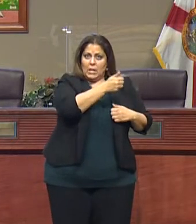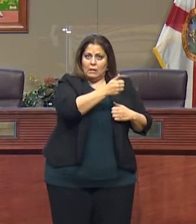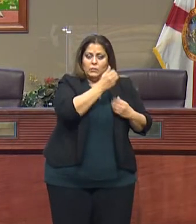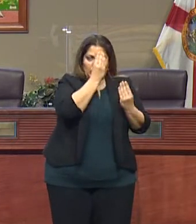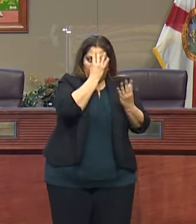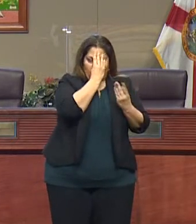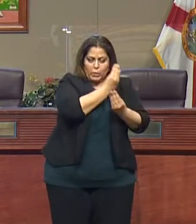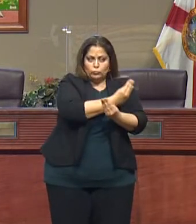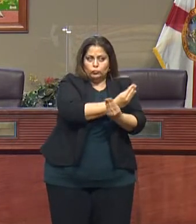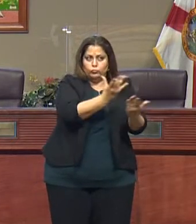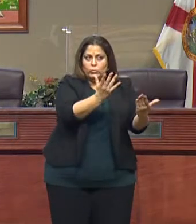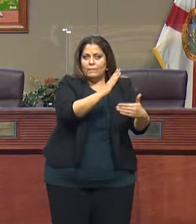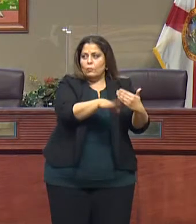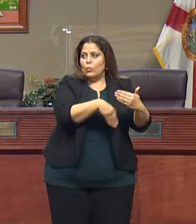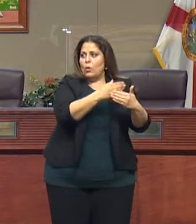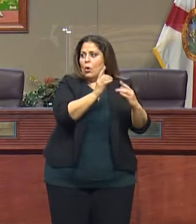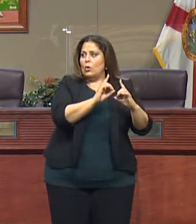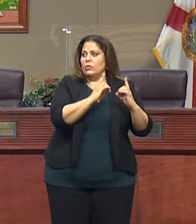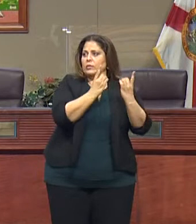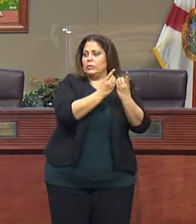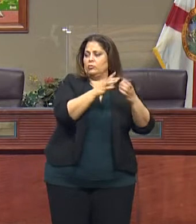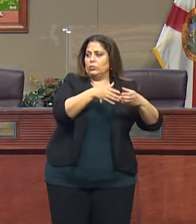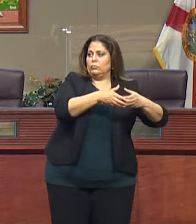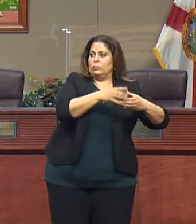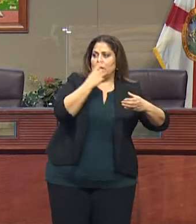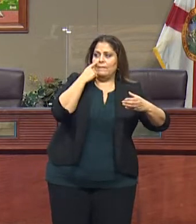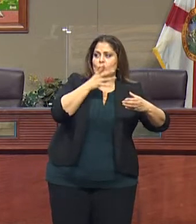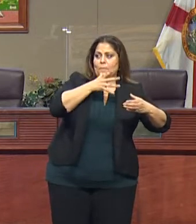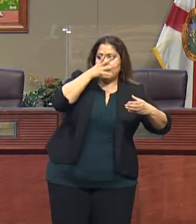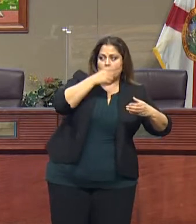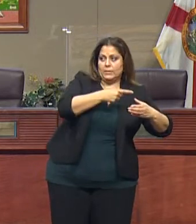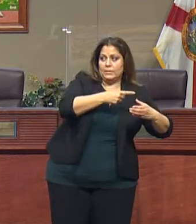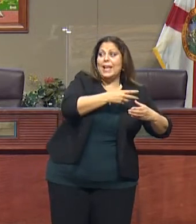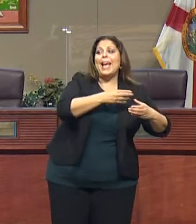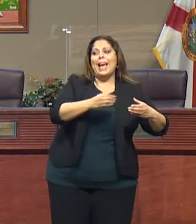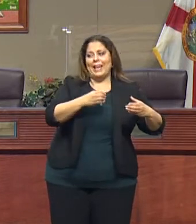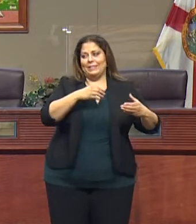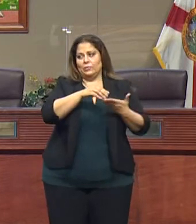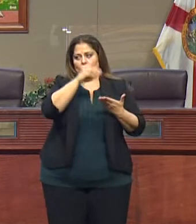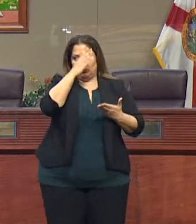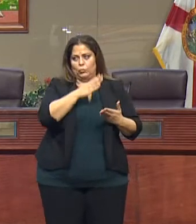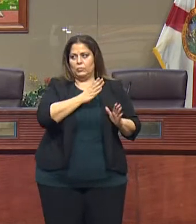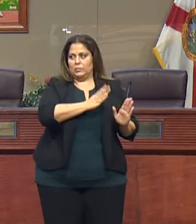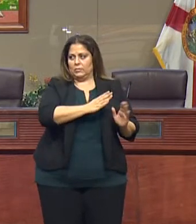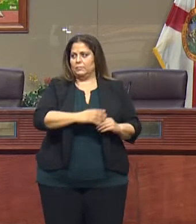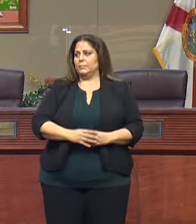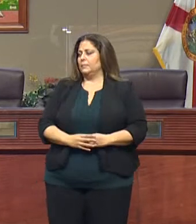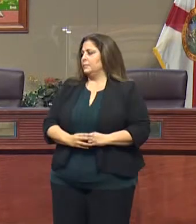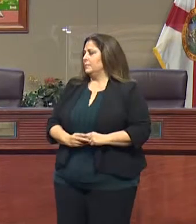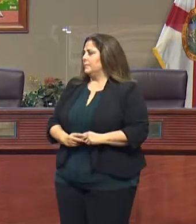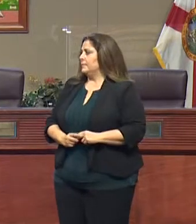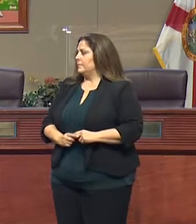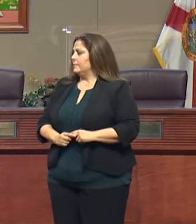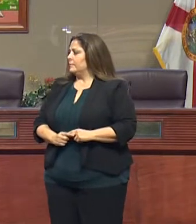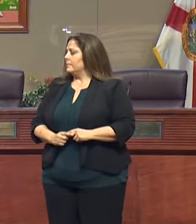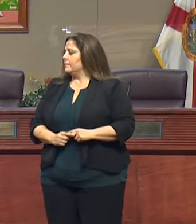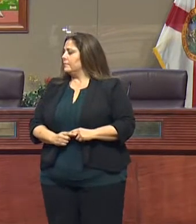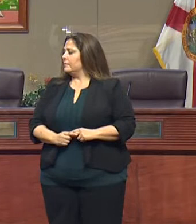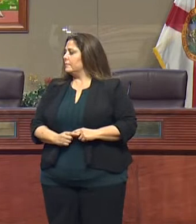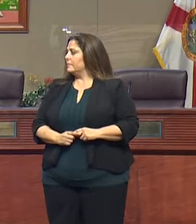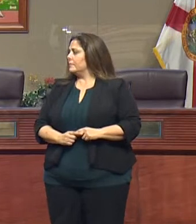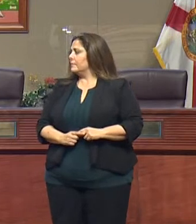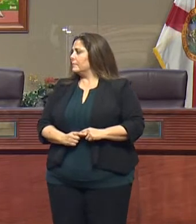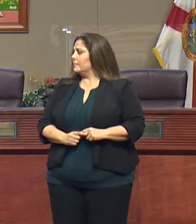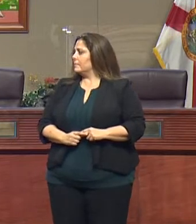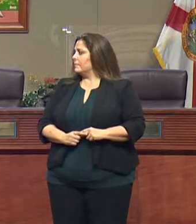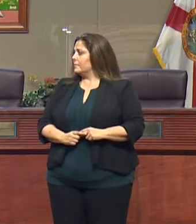within the district to parents and students. Con relación a la disponibilidad de la vacuna para niños de